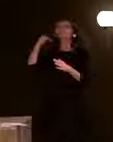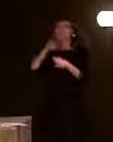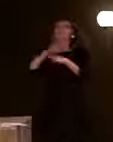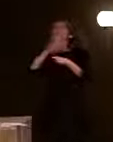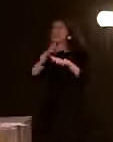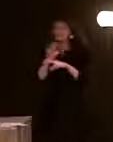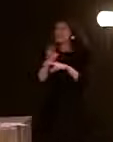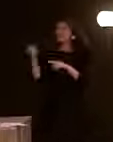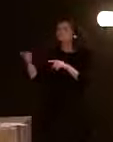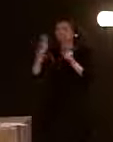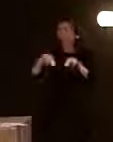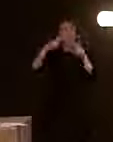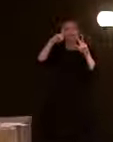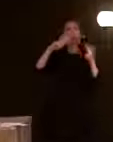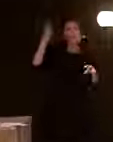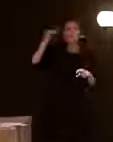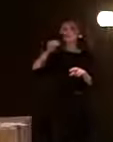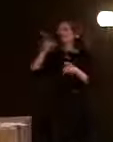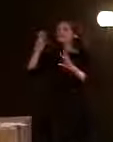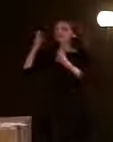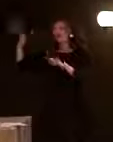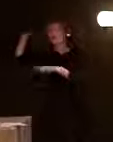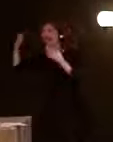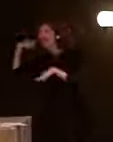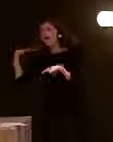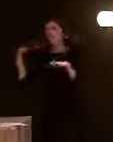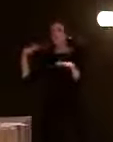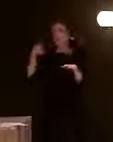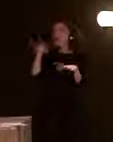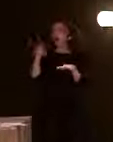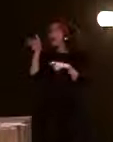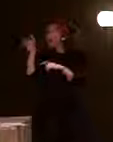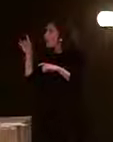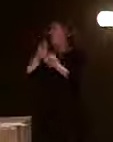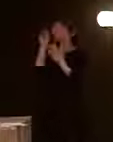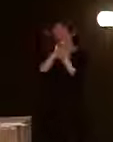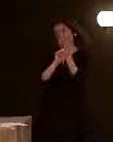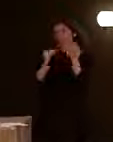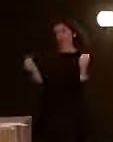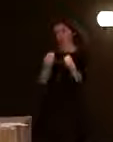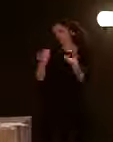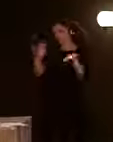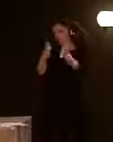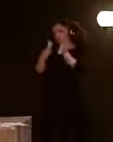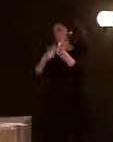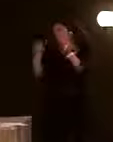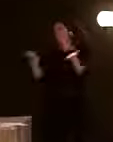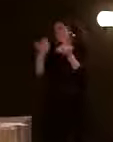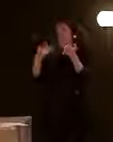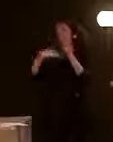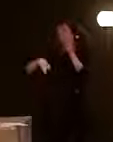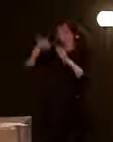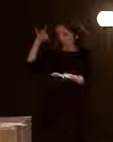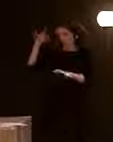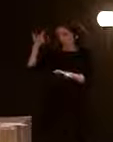New World, it can be about cloning. And in art, you can find examples of utopia and ask students to create their